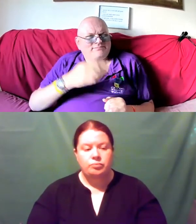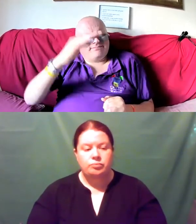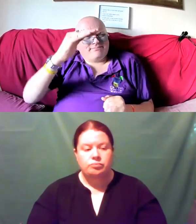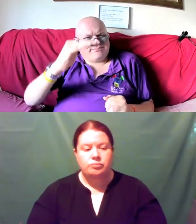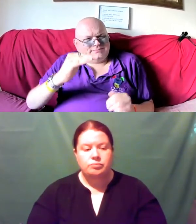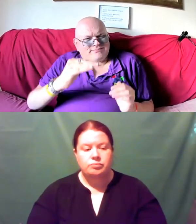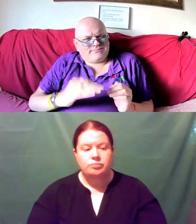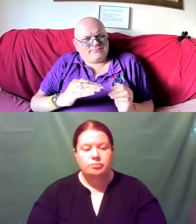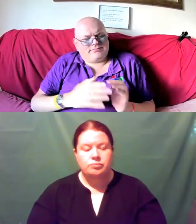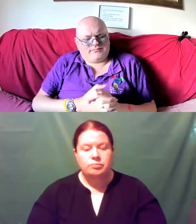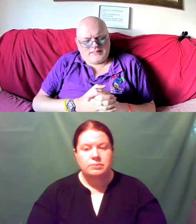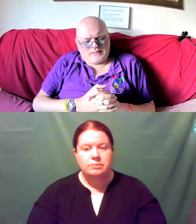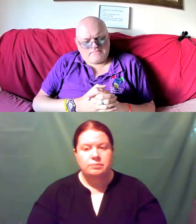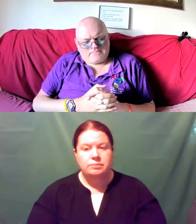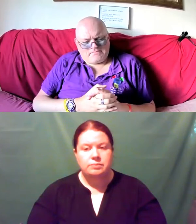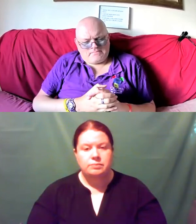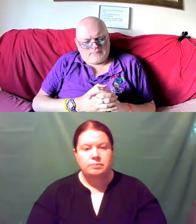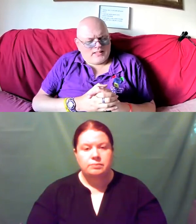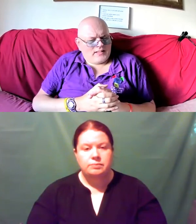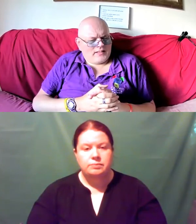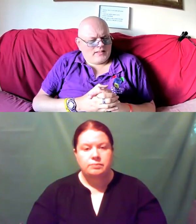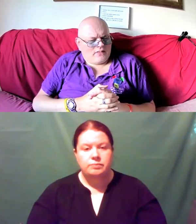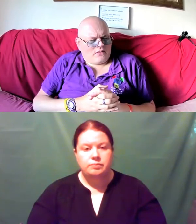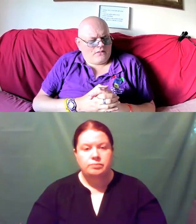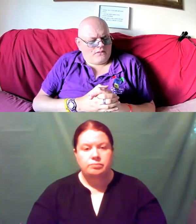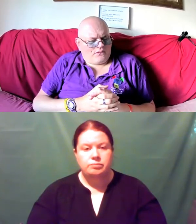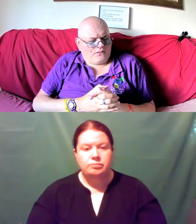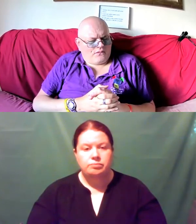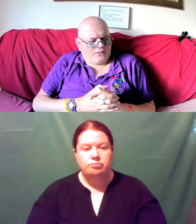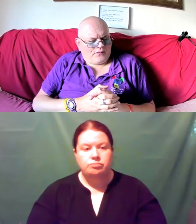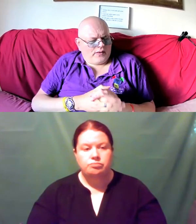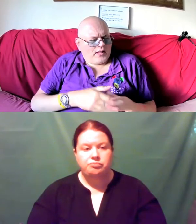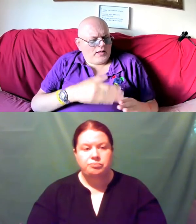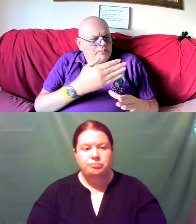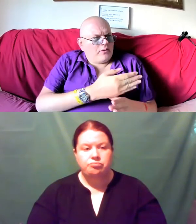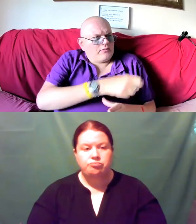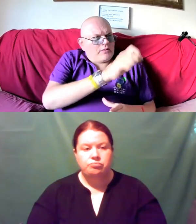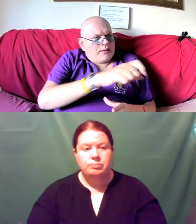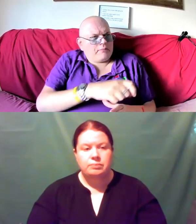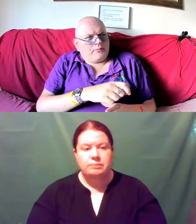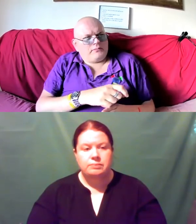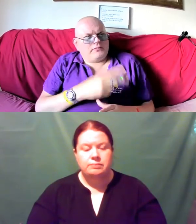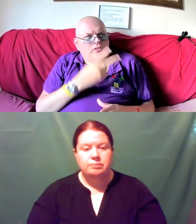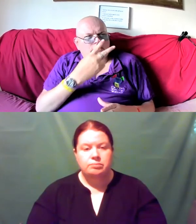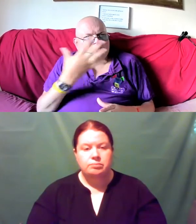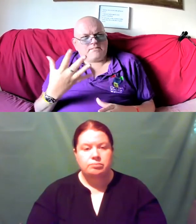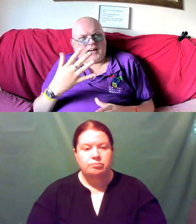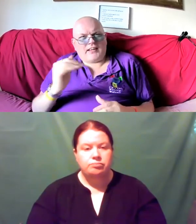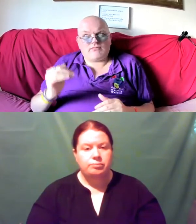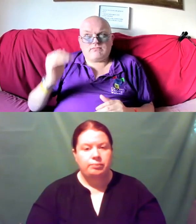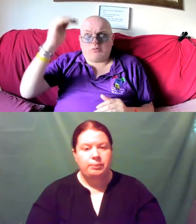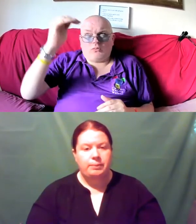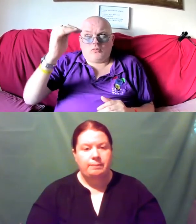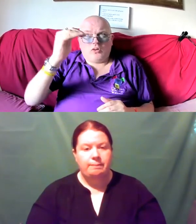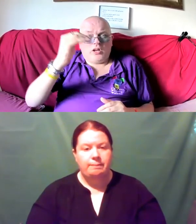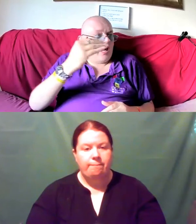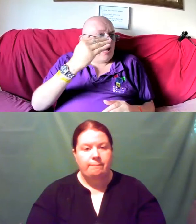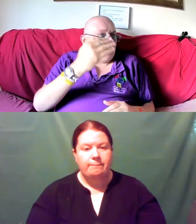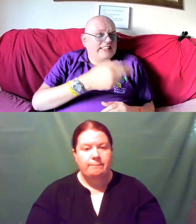And you know, often I'd speak, you know, would be working with young people up to the age of 25, and some of them had never come out in school, most of them